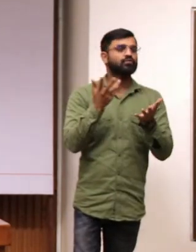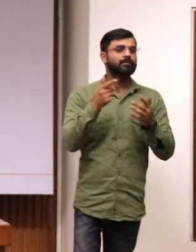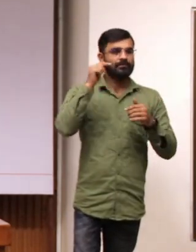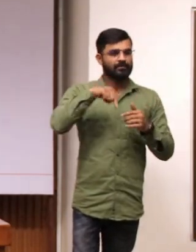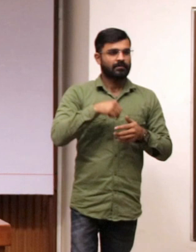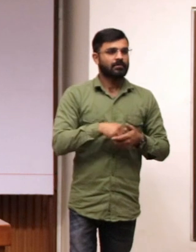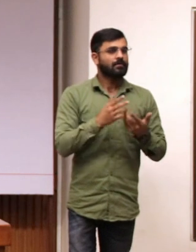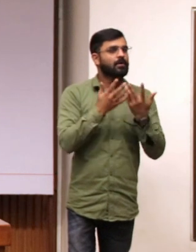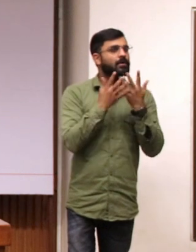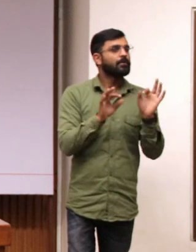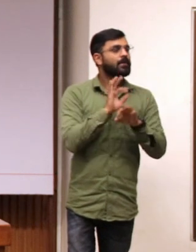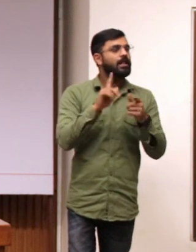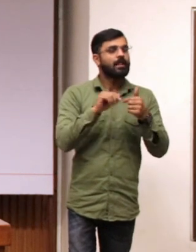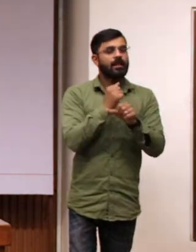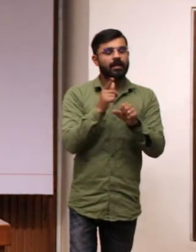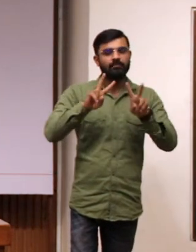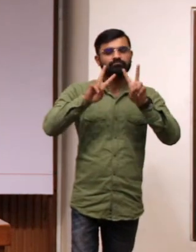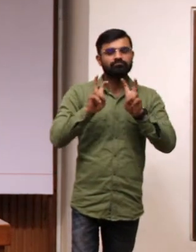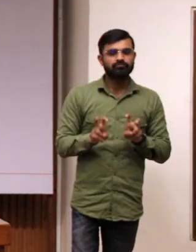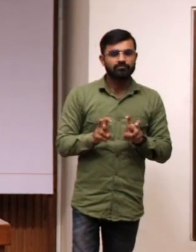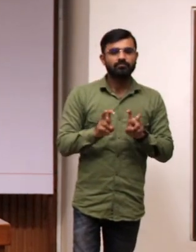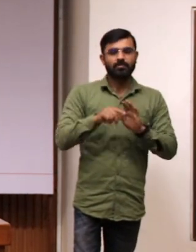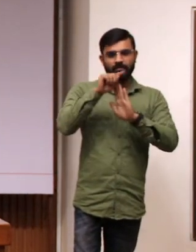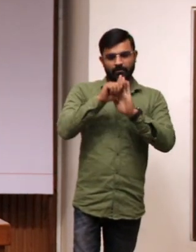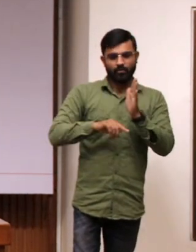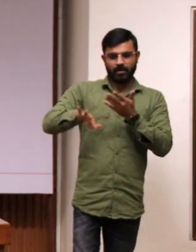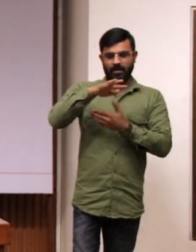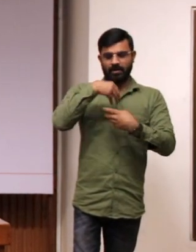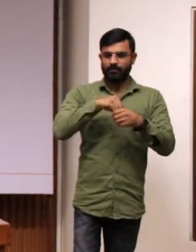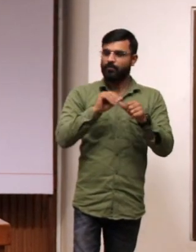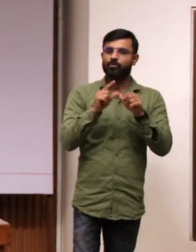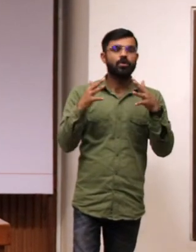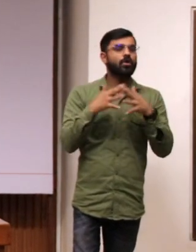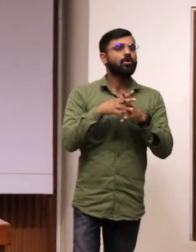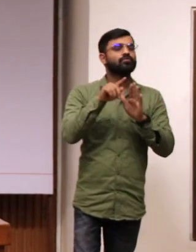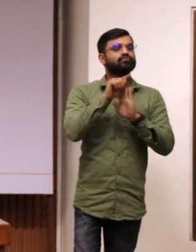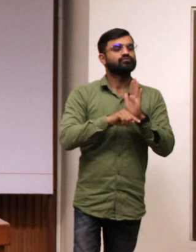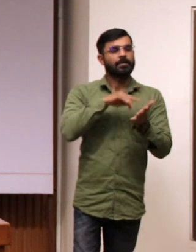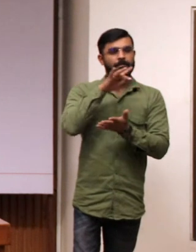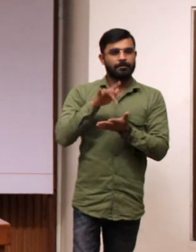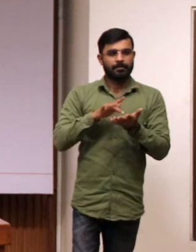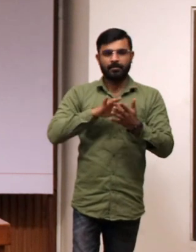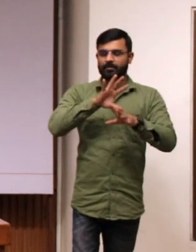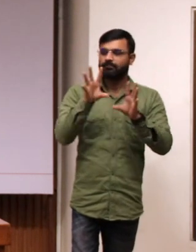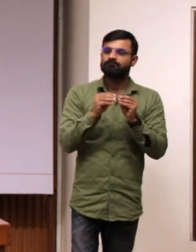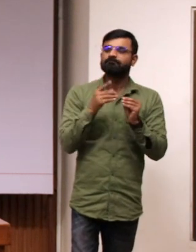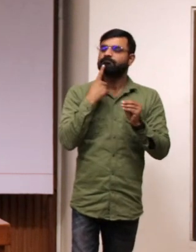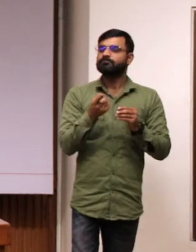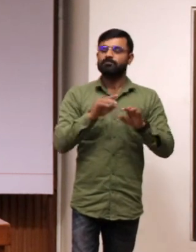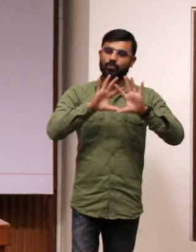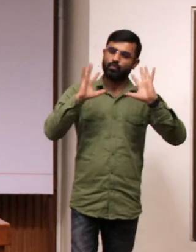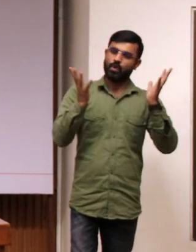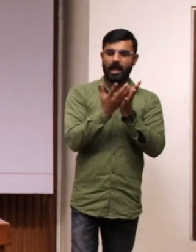today, we do not have any legal definition of forest in at least the law and policy space. Although we have some, like, you know,